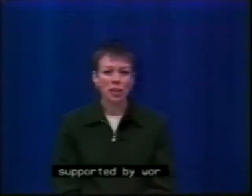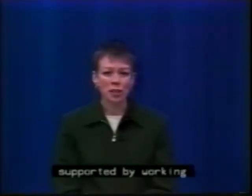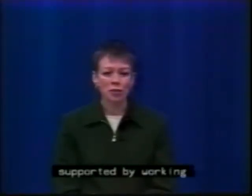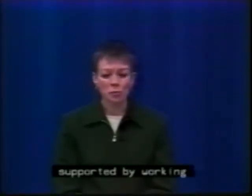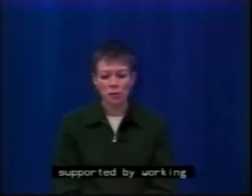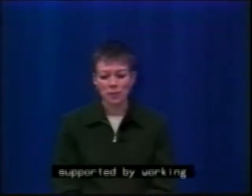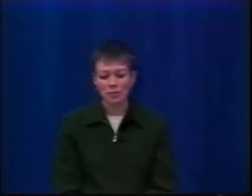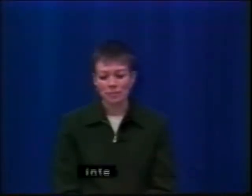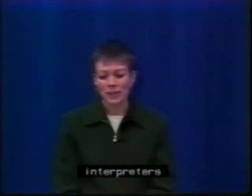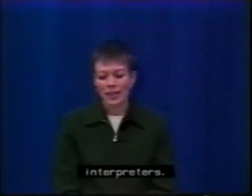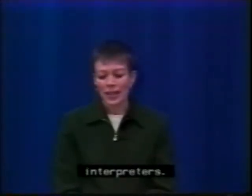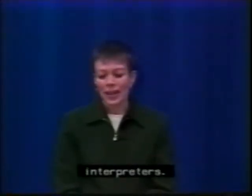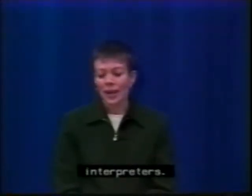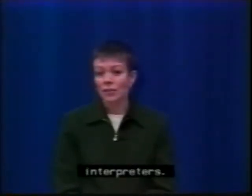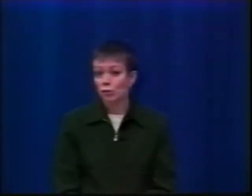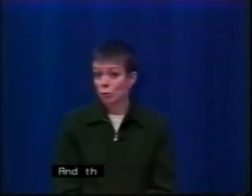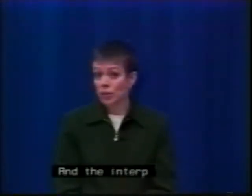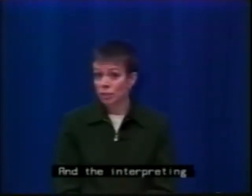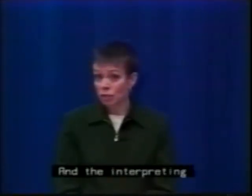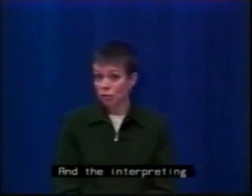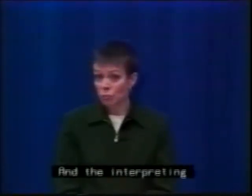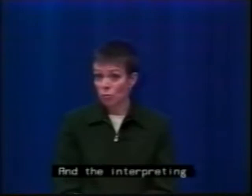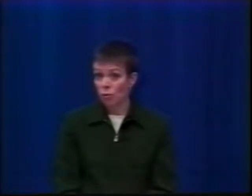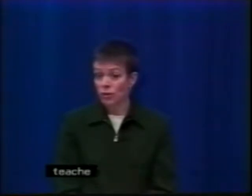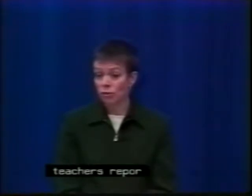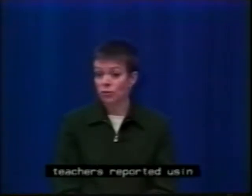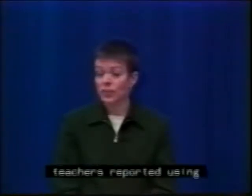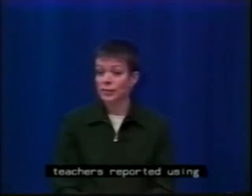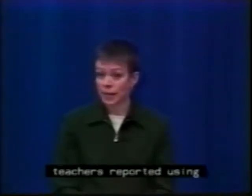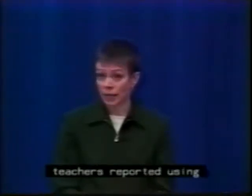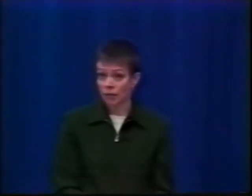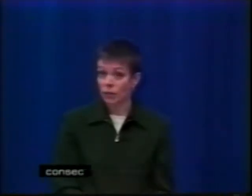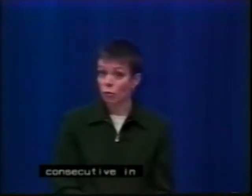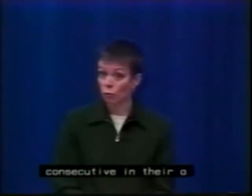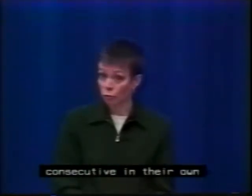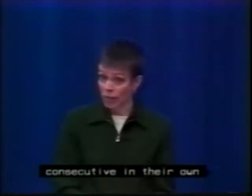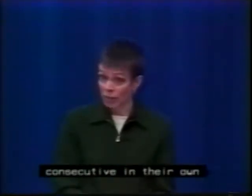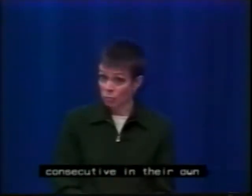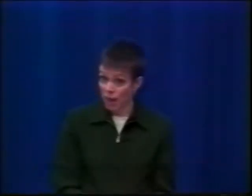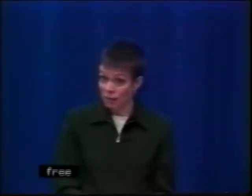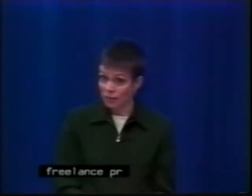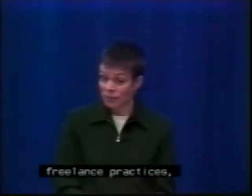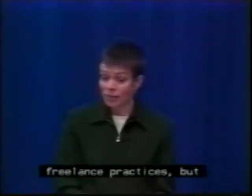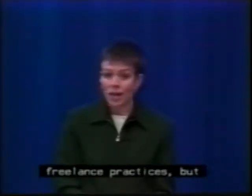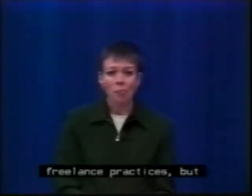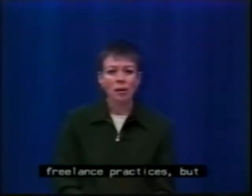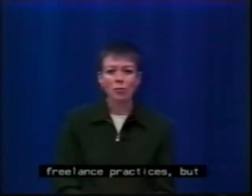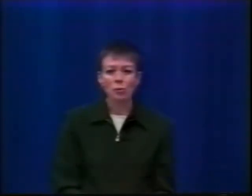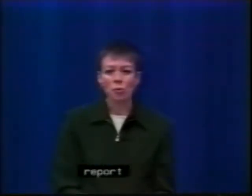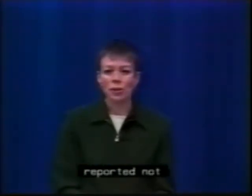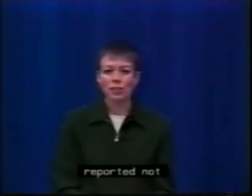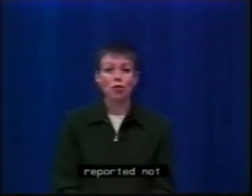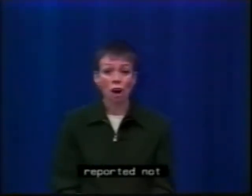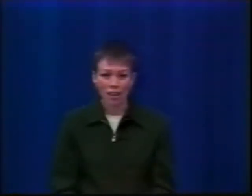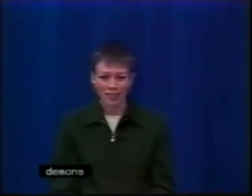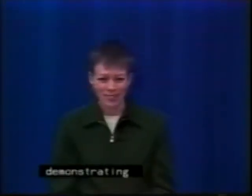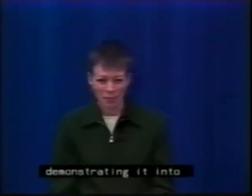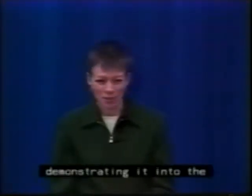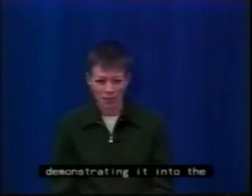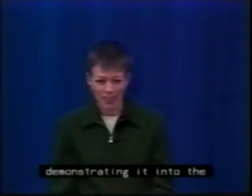working interpreters. And the interpreting teachers reported using consecutive in their own freelance practices, but reported not demonstrating